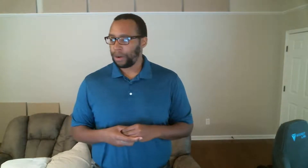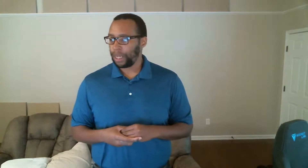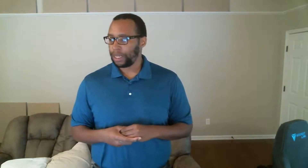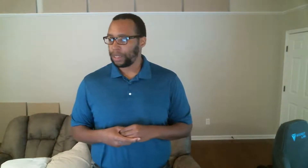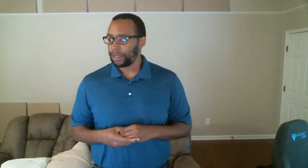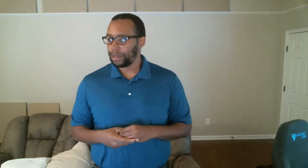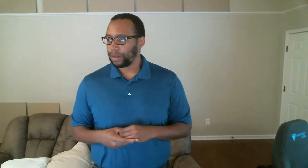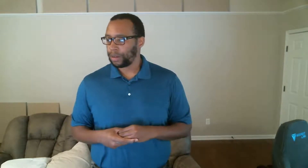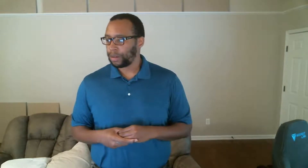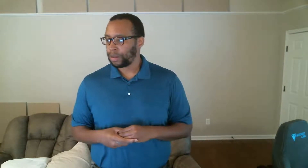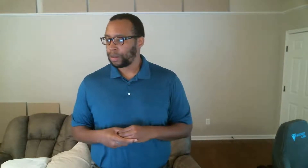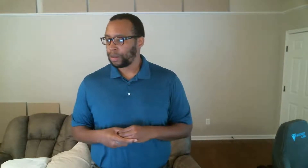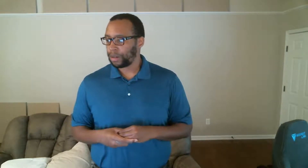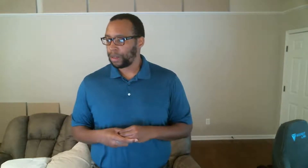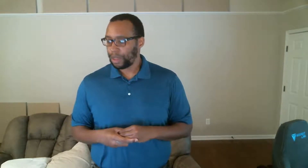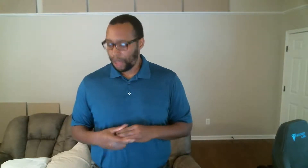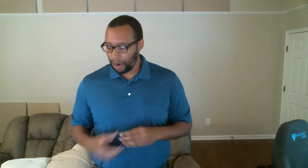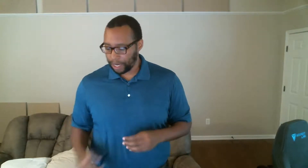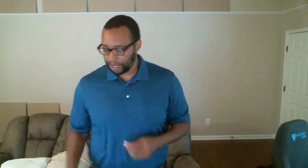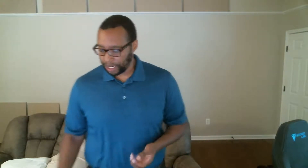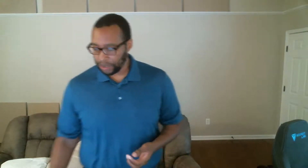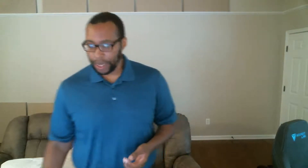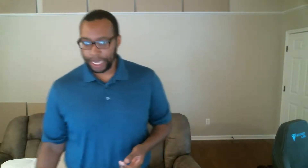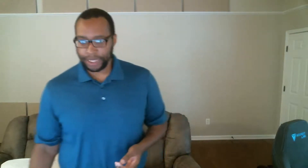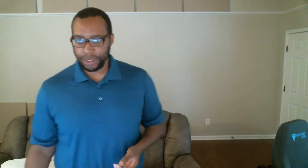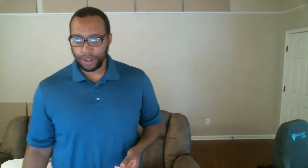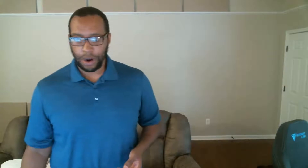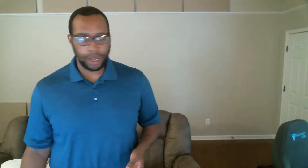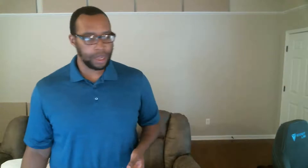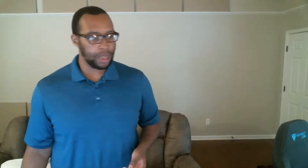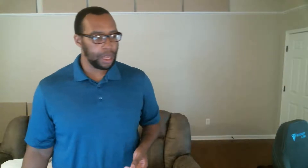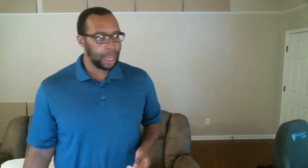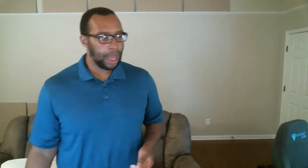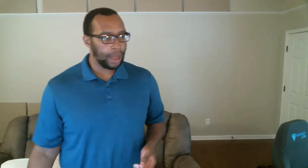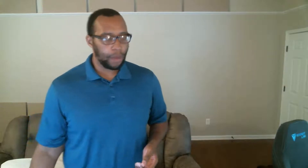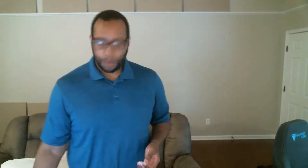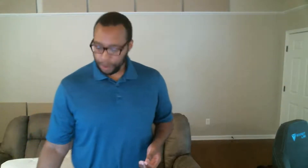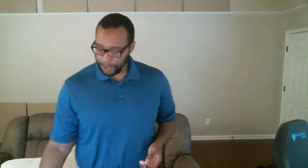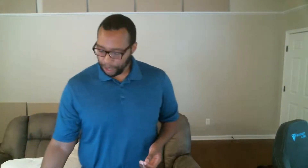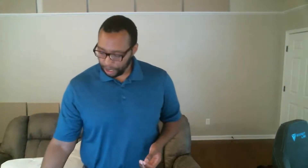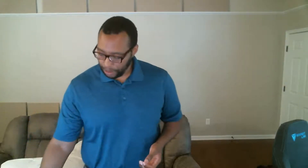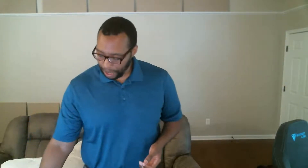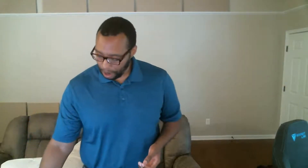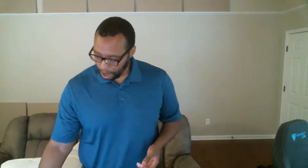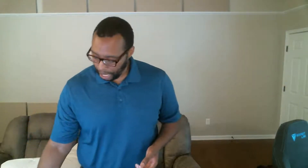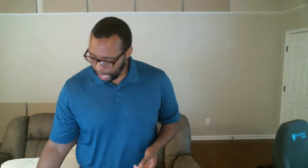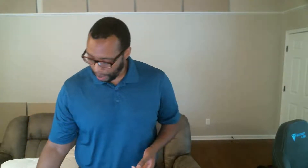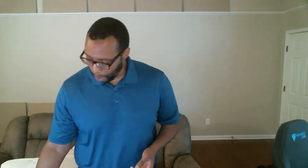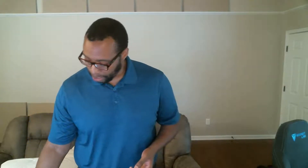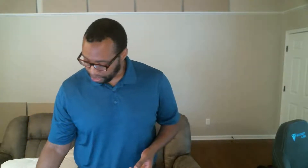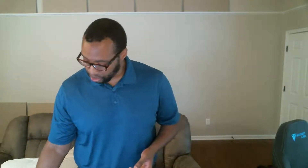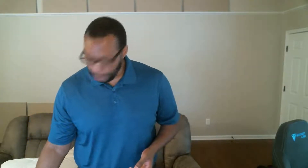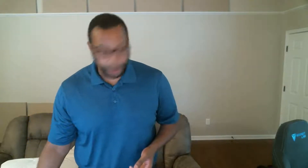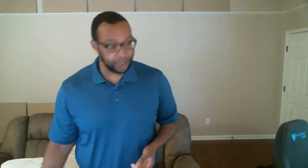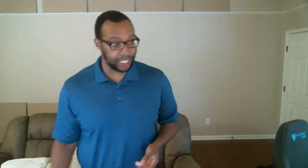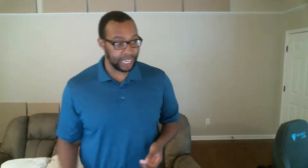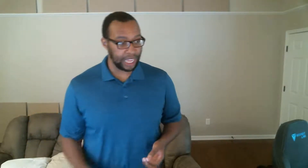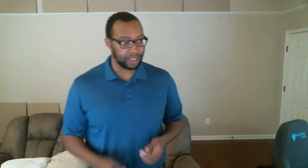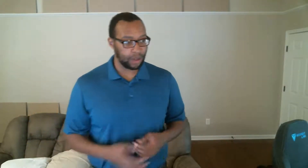right. All right, so let's go ahead and get started. What we're going to be talking about are descriptors today. So